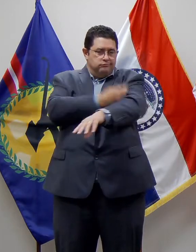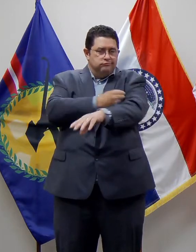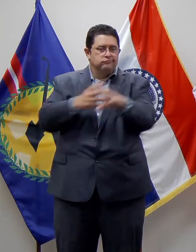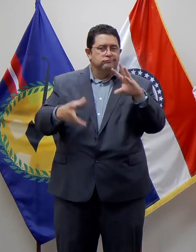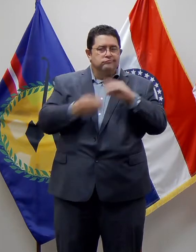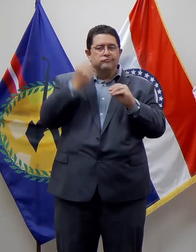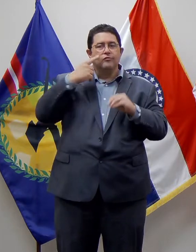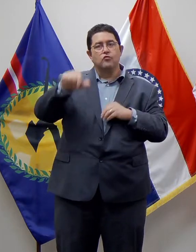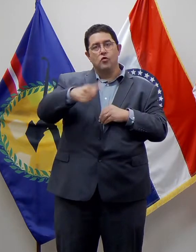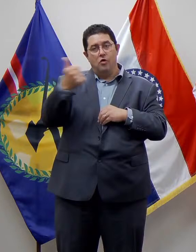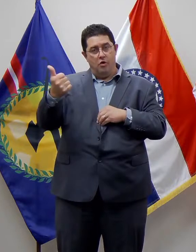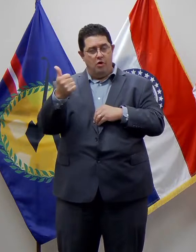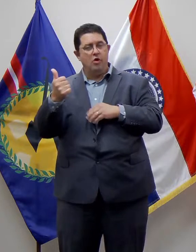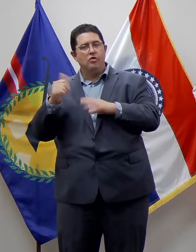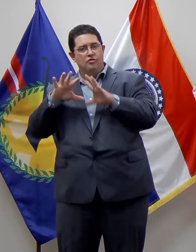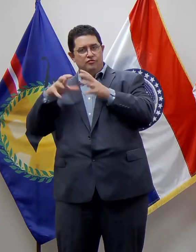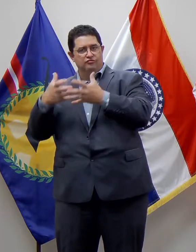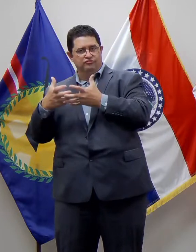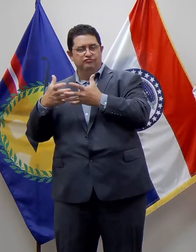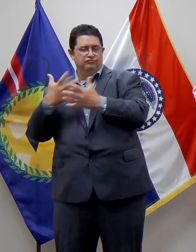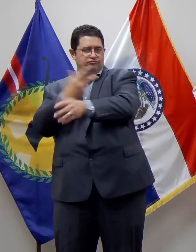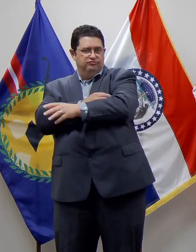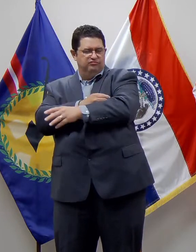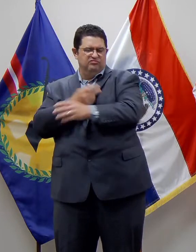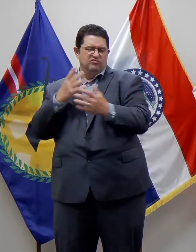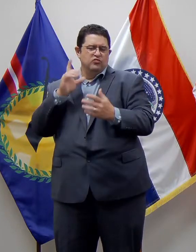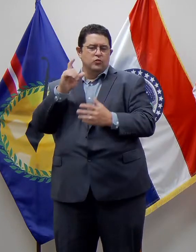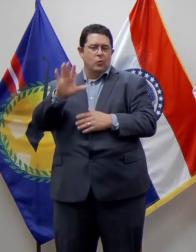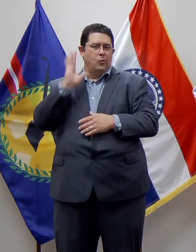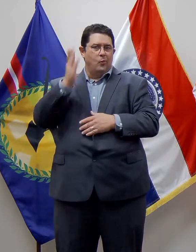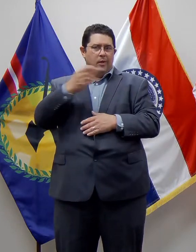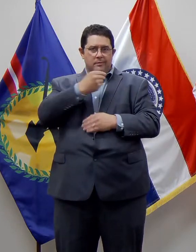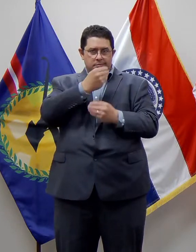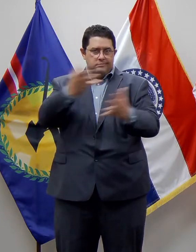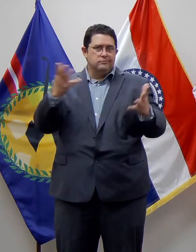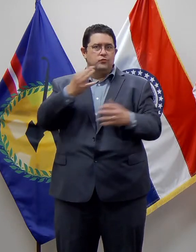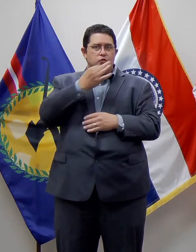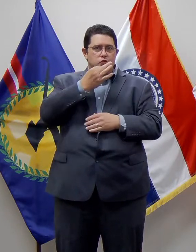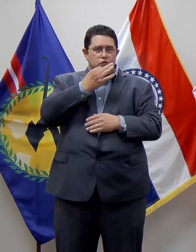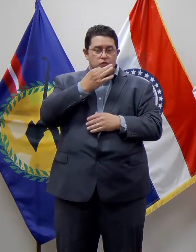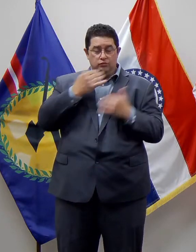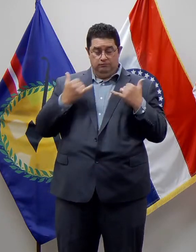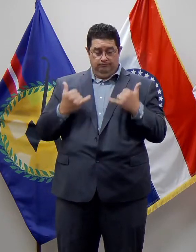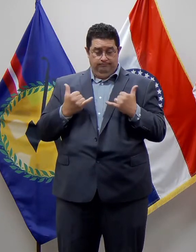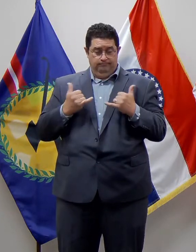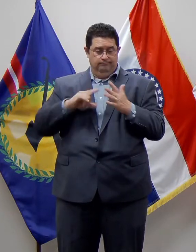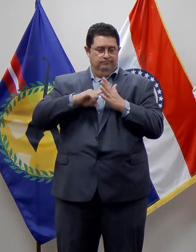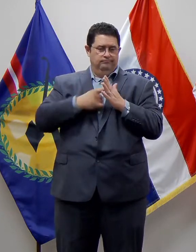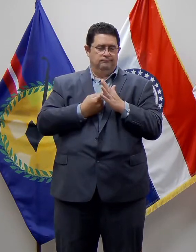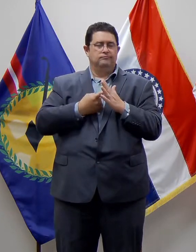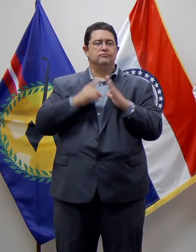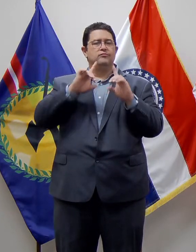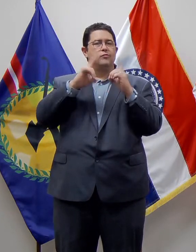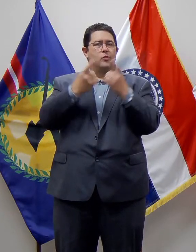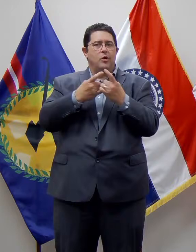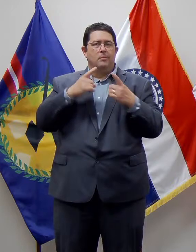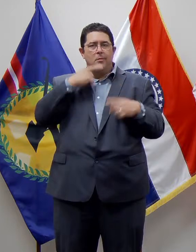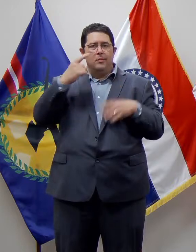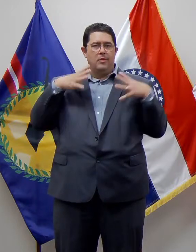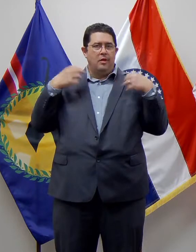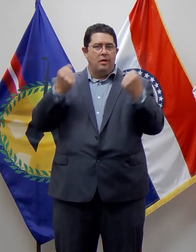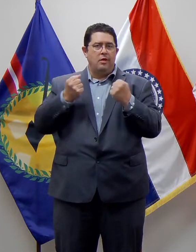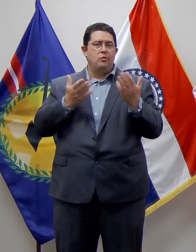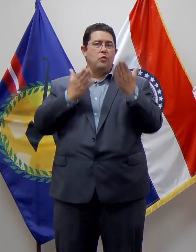types and are expected to make announcements in the coming weeks. Meanwhile, beginning today, our Department of Public Health will offer